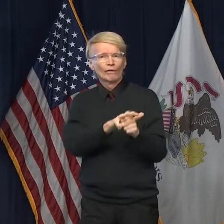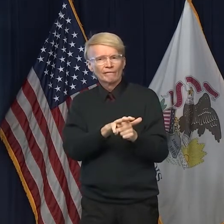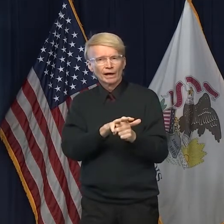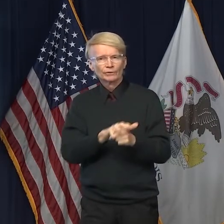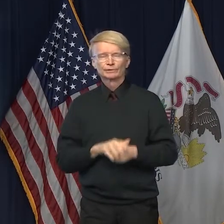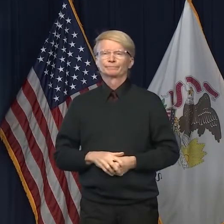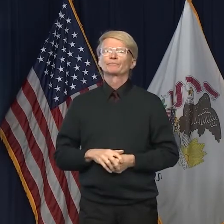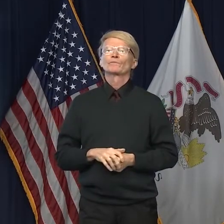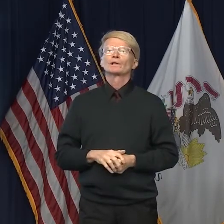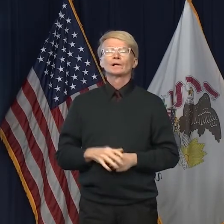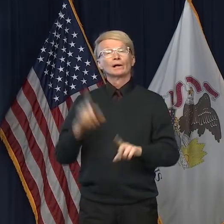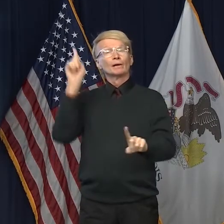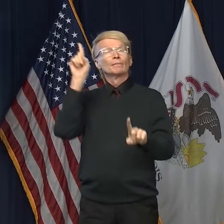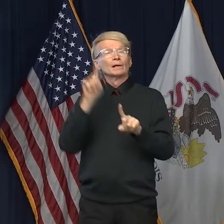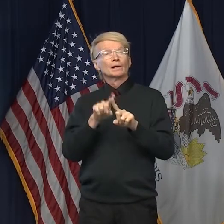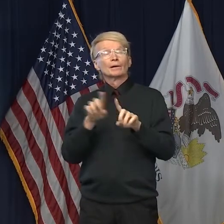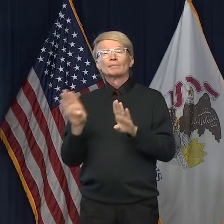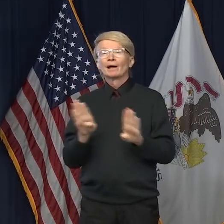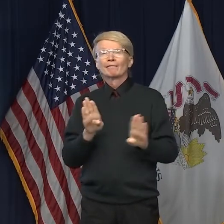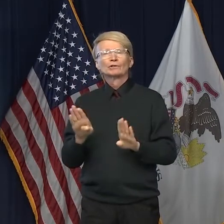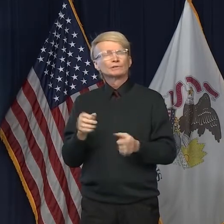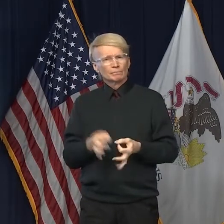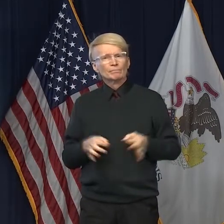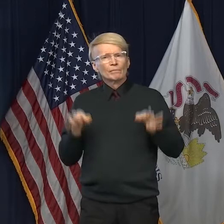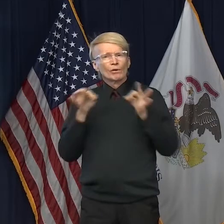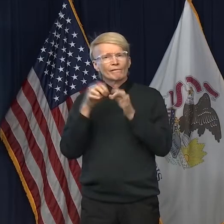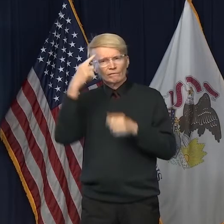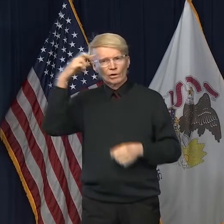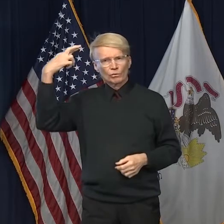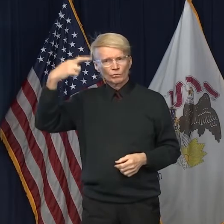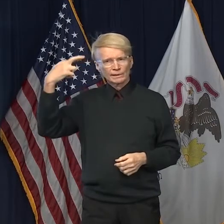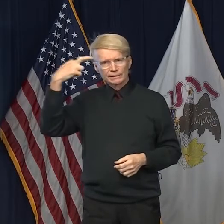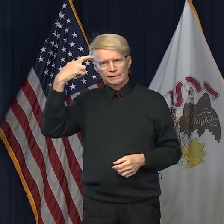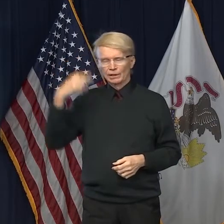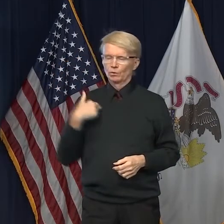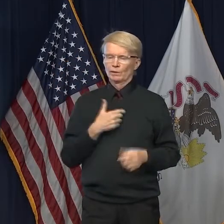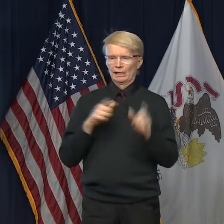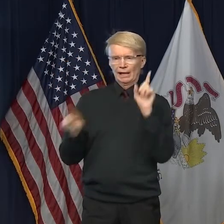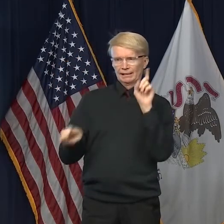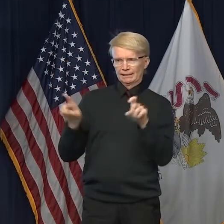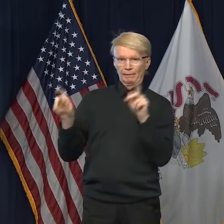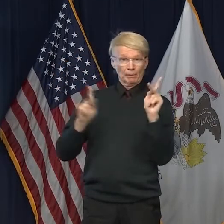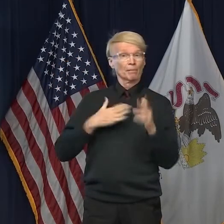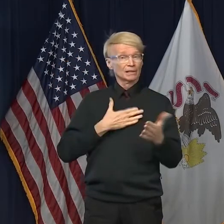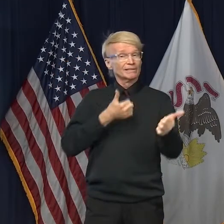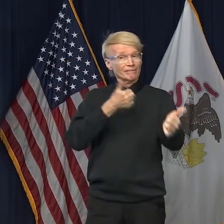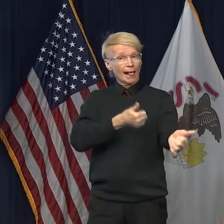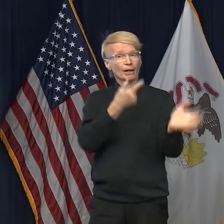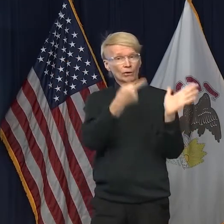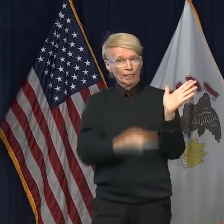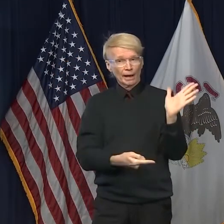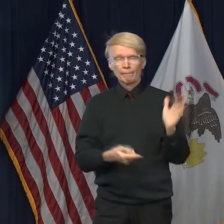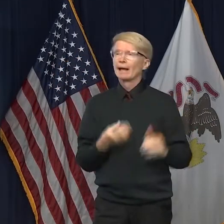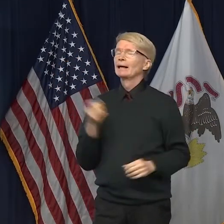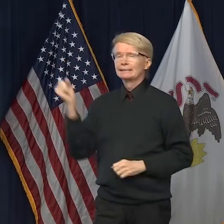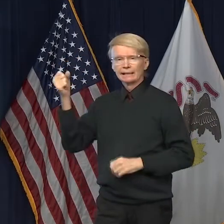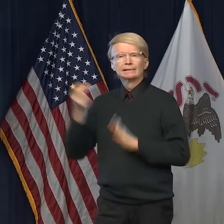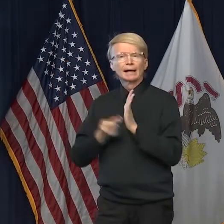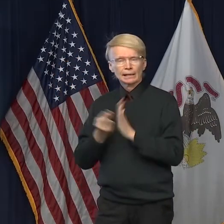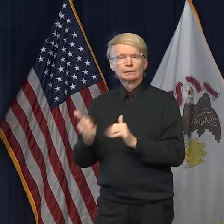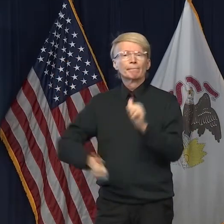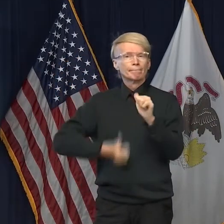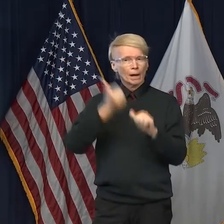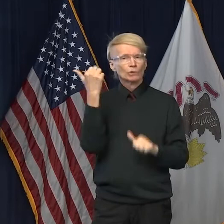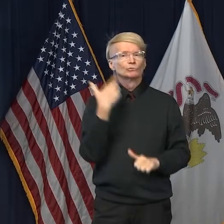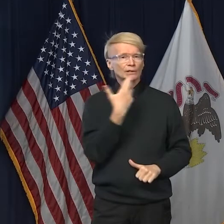mitigations in place for a reason. We have asked everybody to follow them, and frankly, most restaurants and bars have followed them. They're